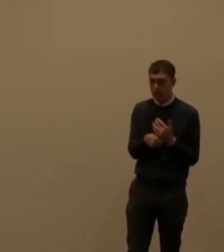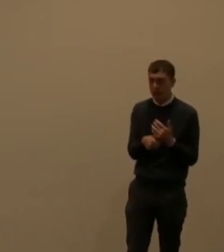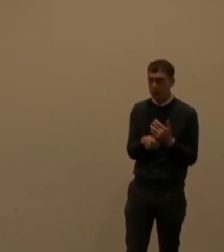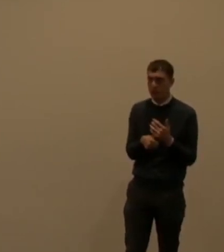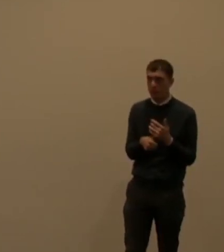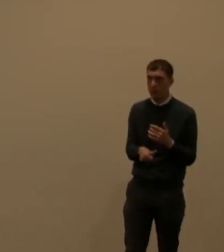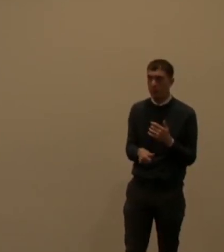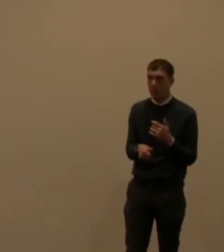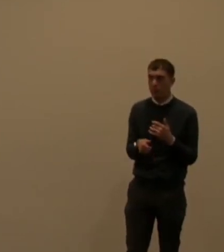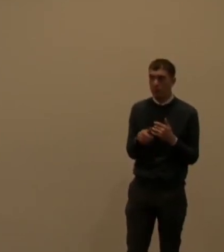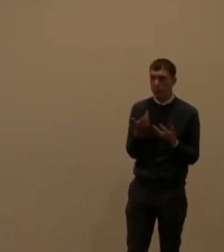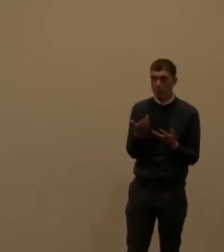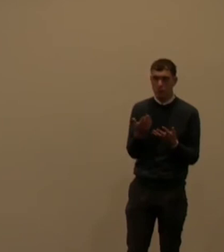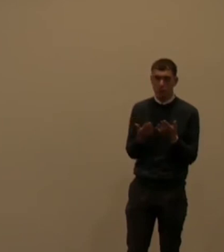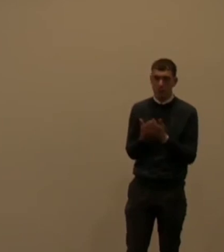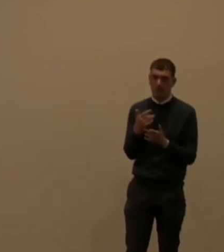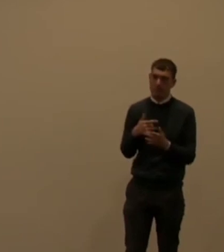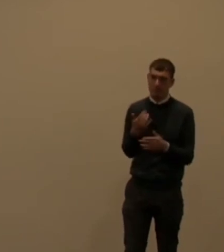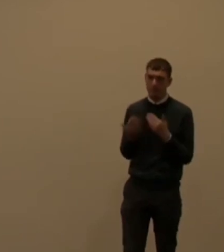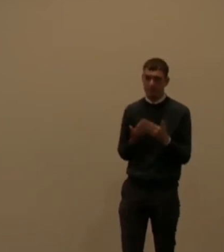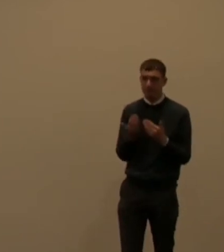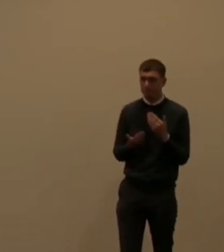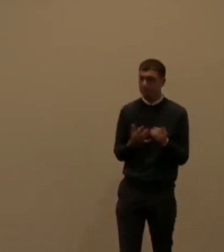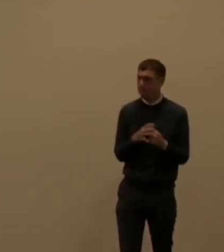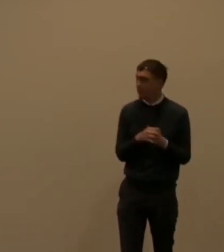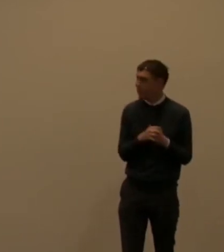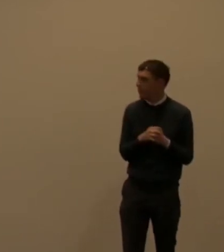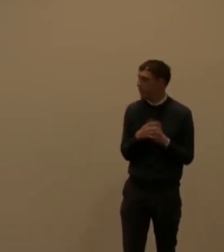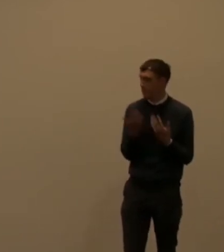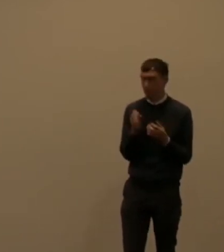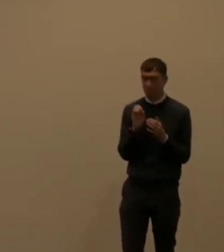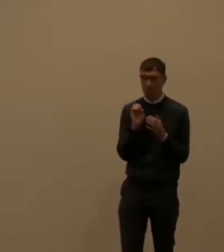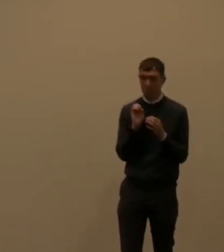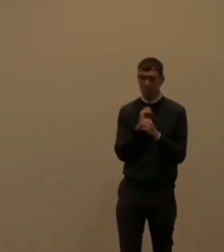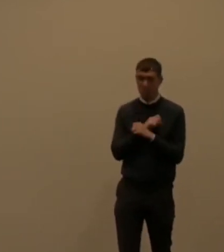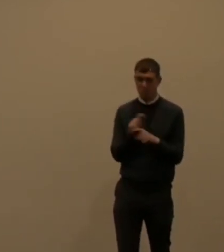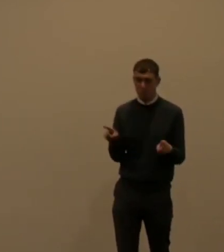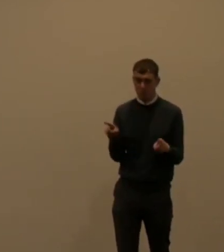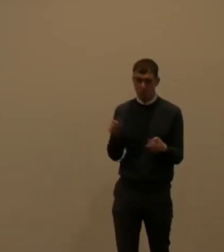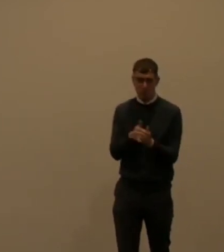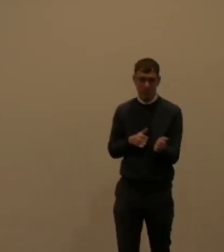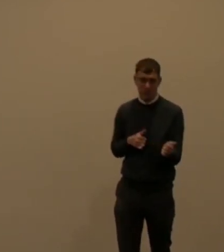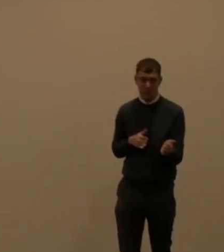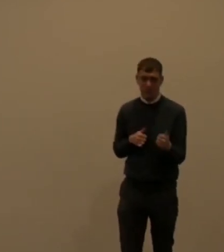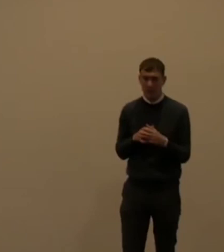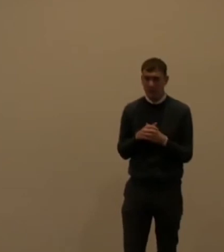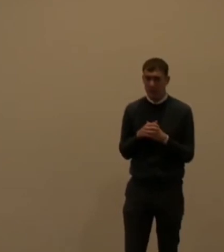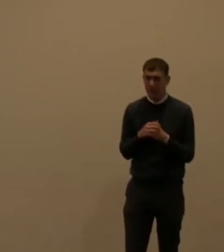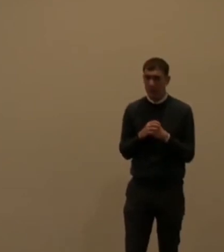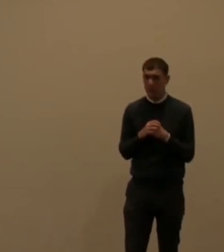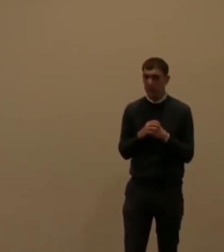had the stories there because we were living through them. And what we did, we just posted it, we sent it out to the whole company,